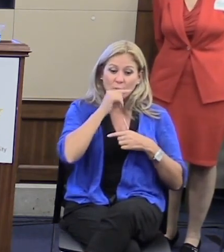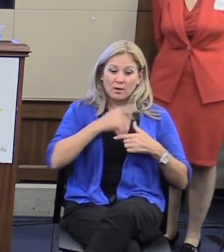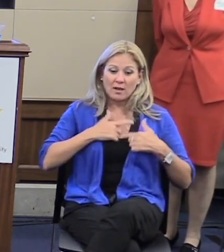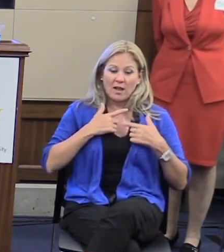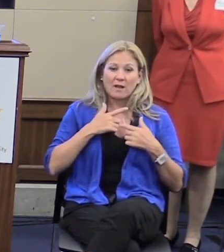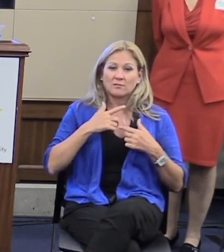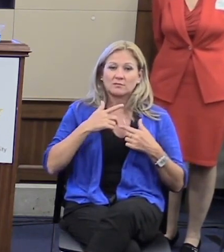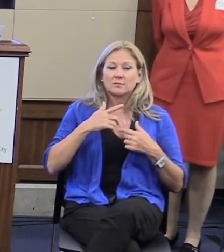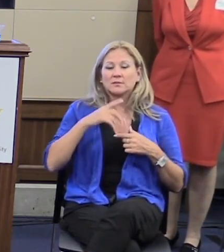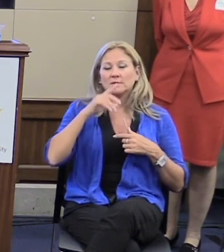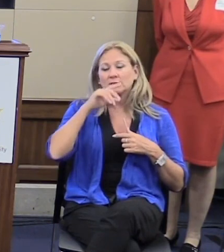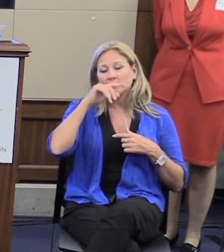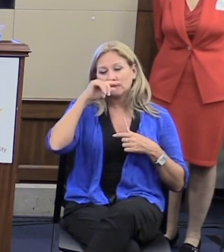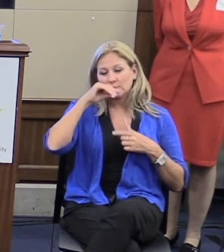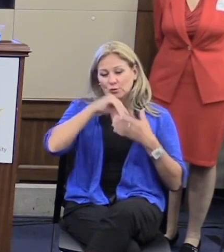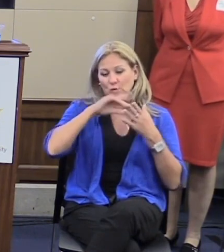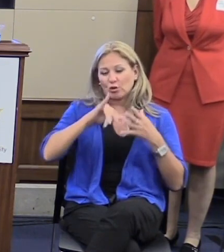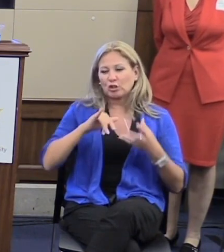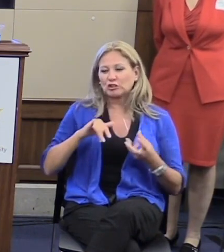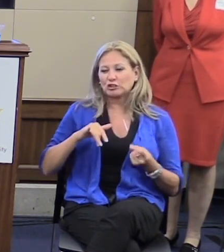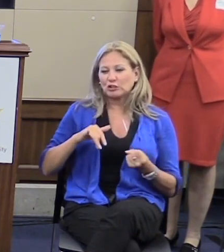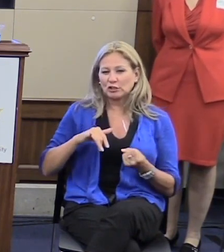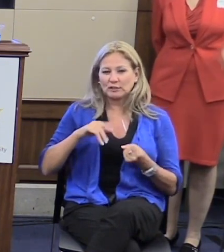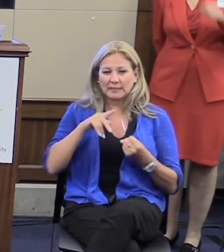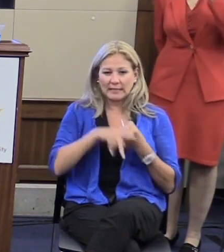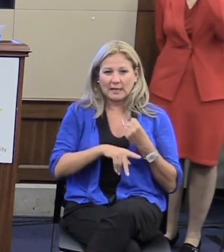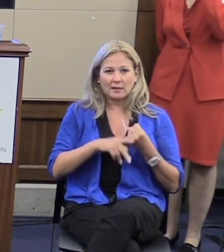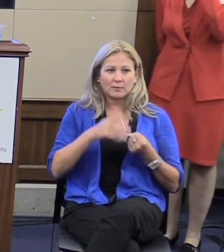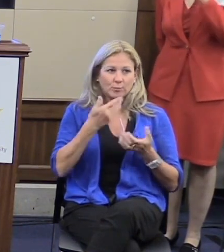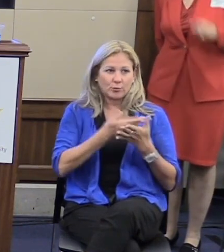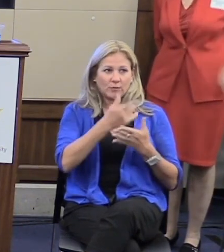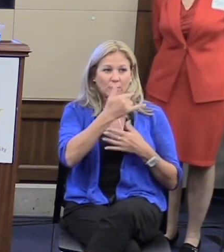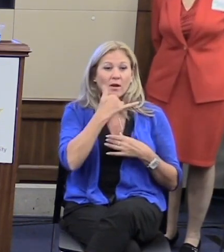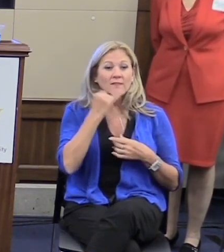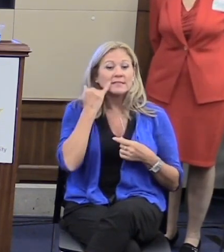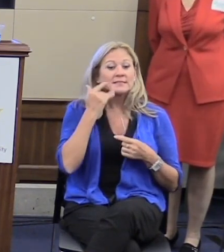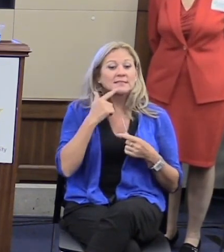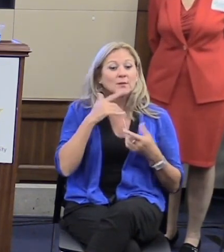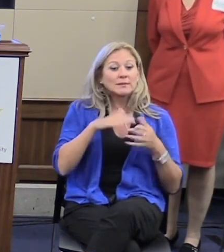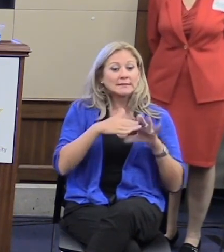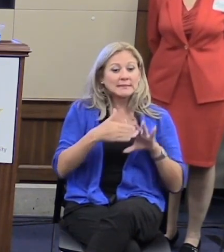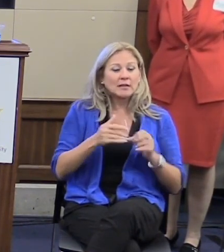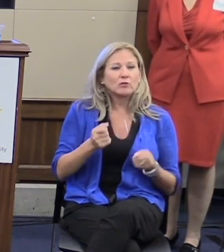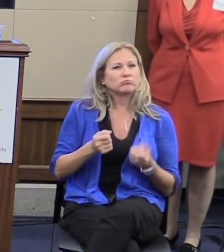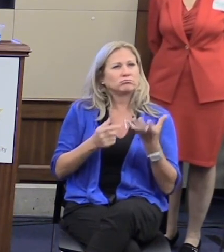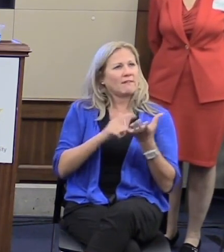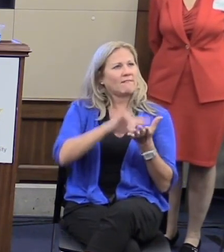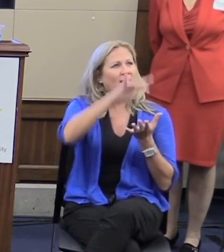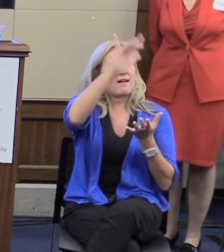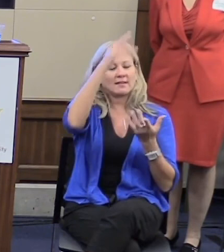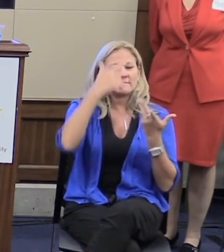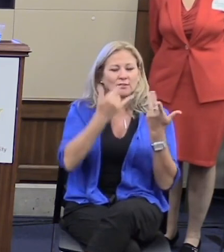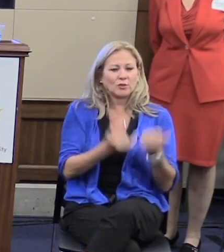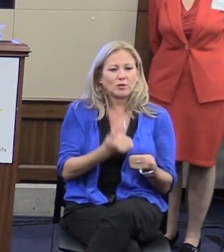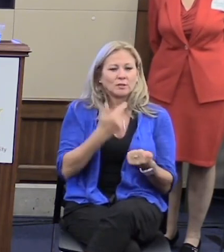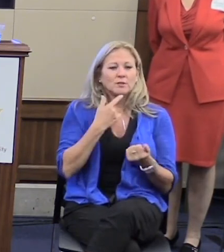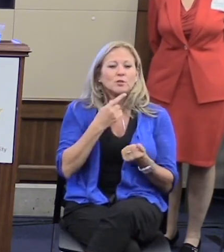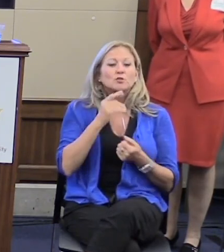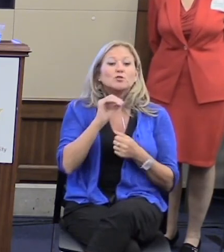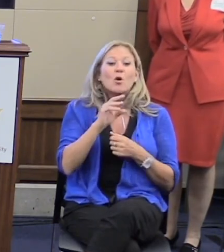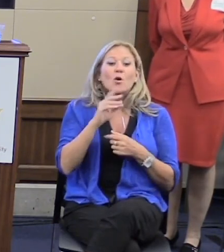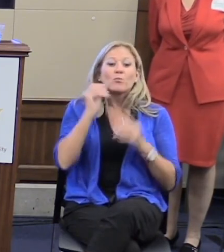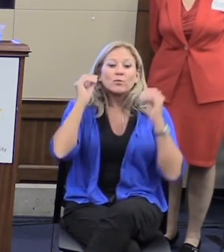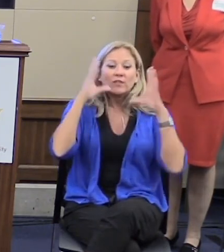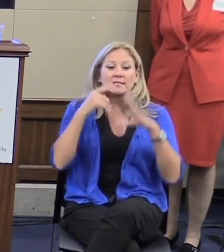student would crush it, proving him wrong. If he said it was dead, he would release it, proving him wrong. So the professor gave him the right